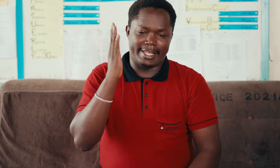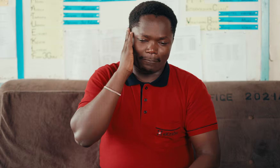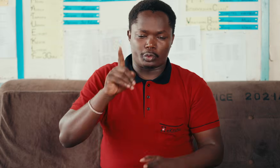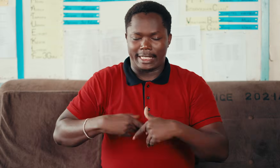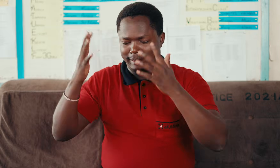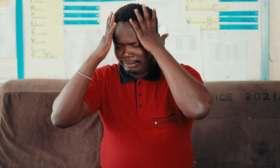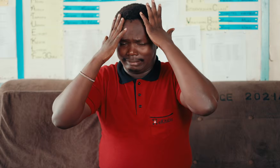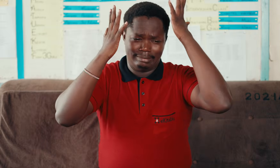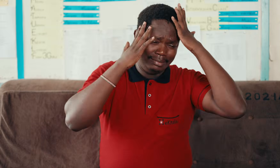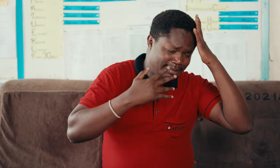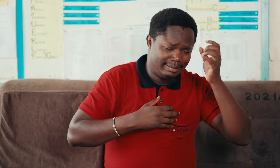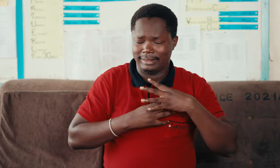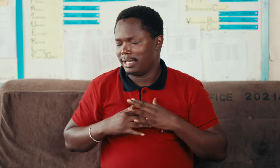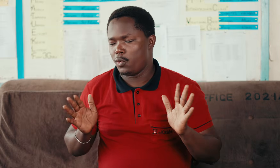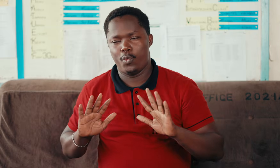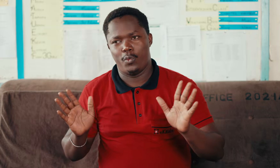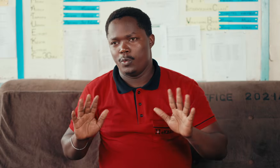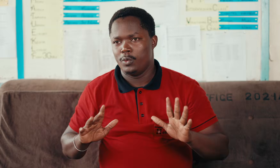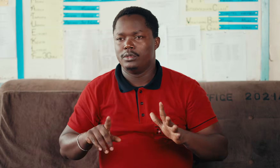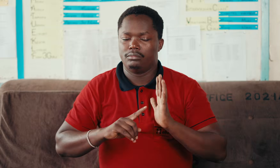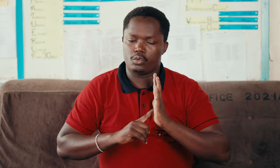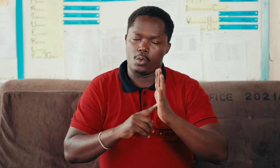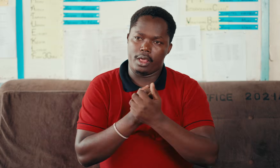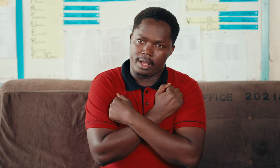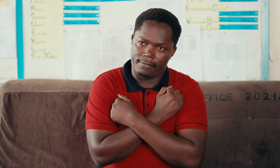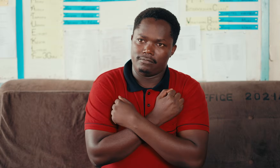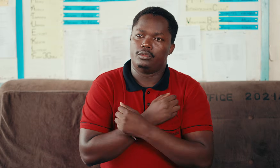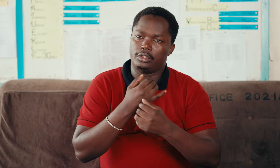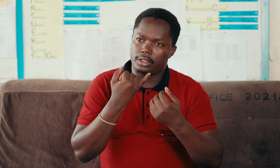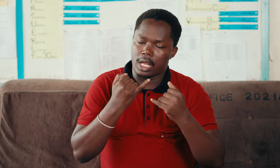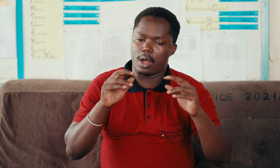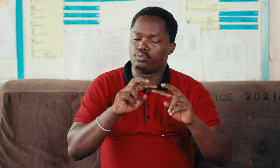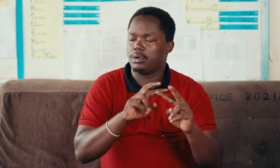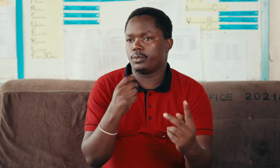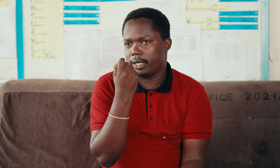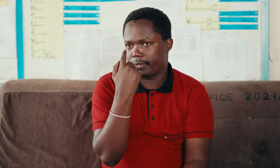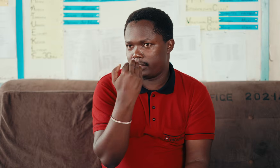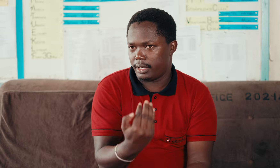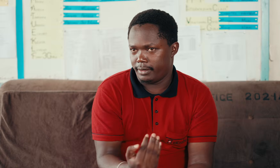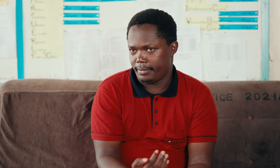the progress will be better. Do not worry, do not panic. Just show love to your